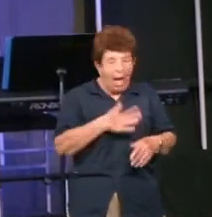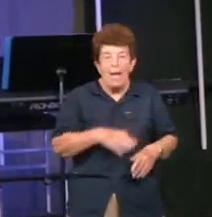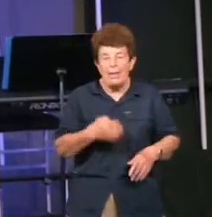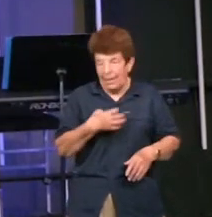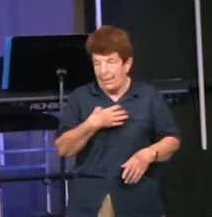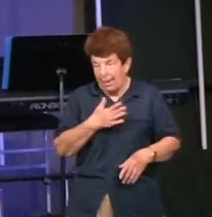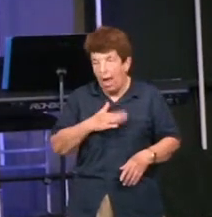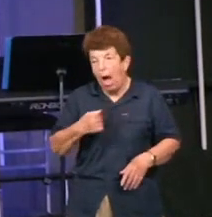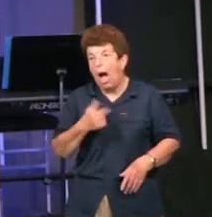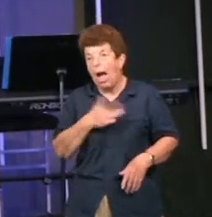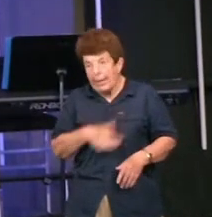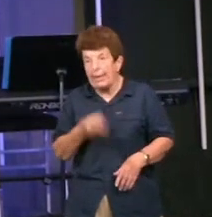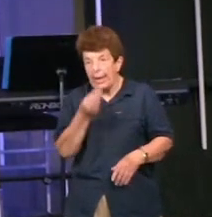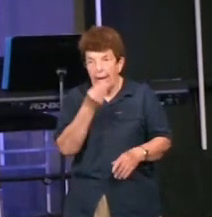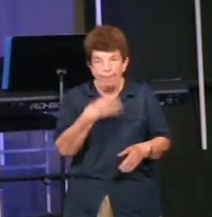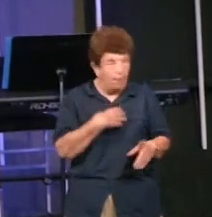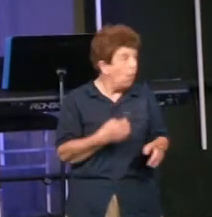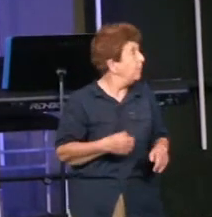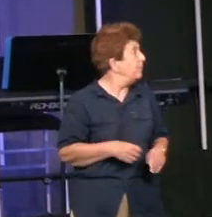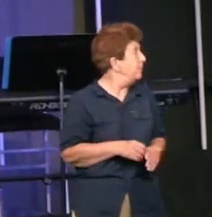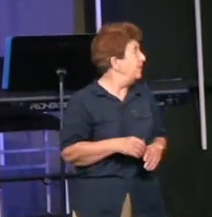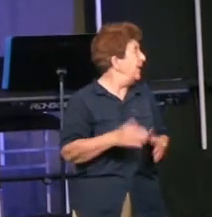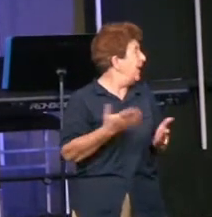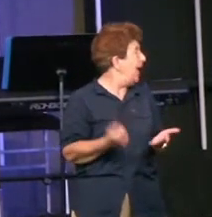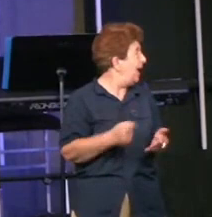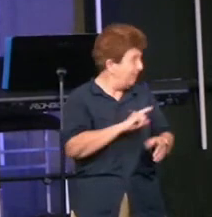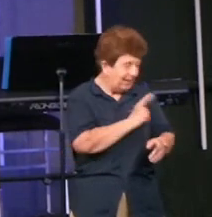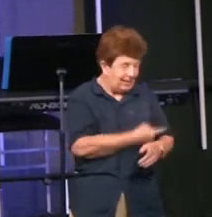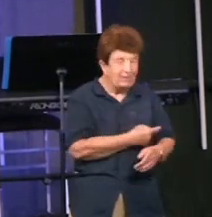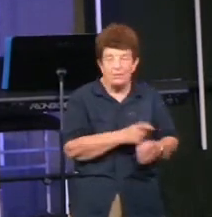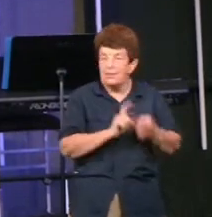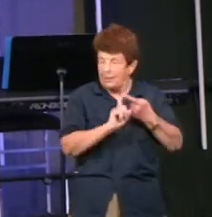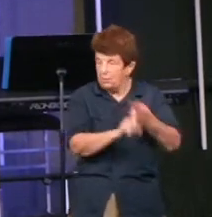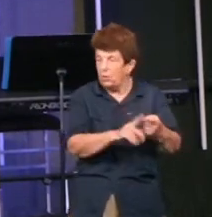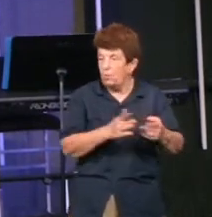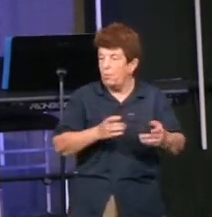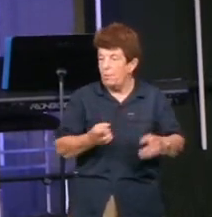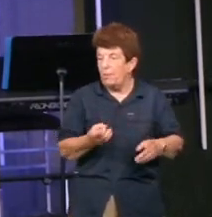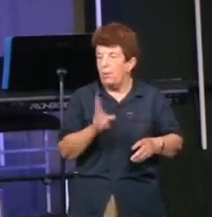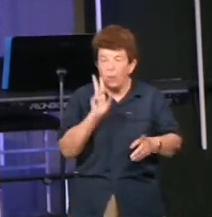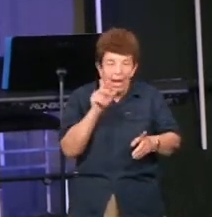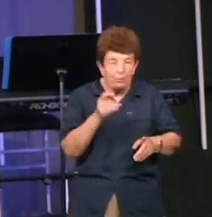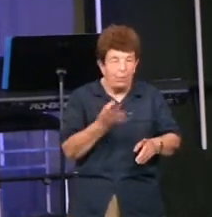need to eat more to have the energy to sustain myself.